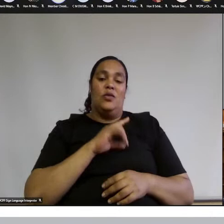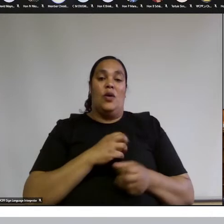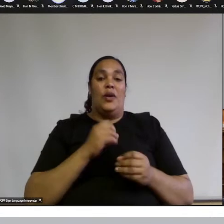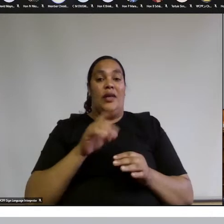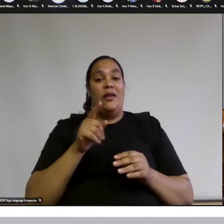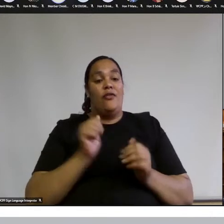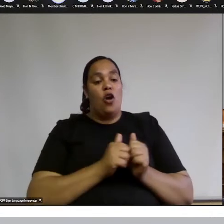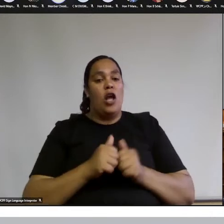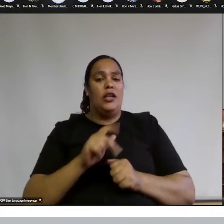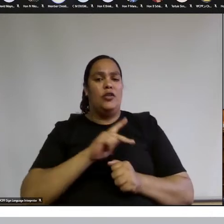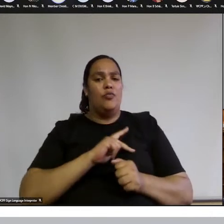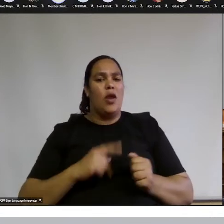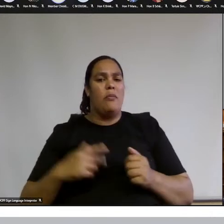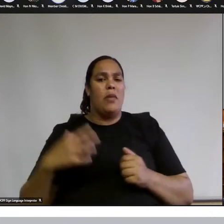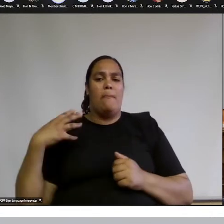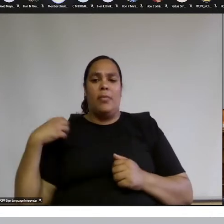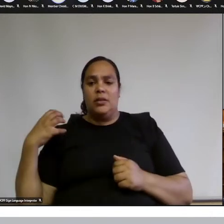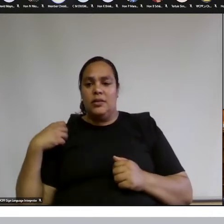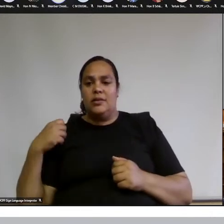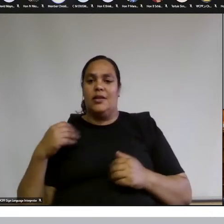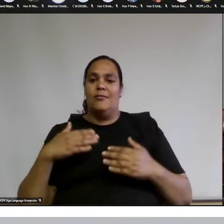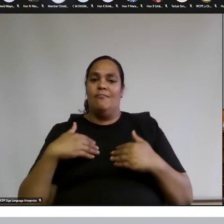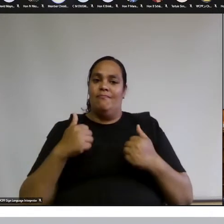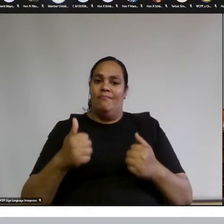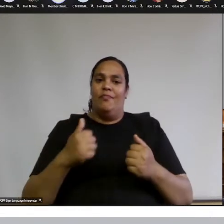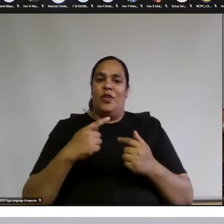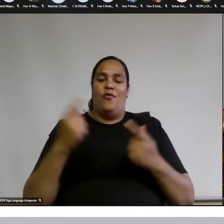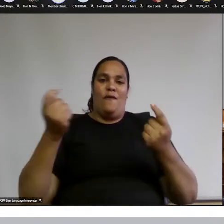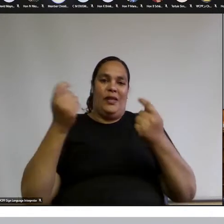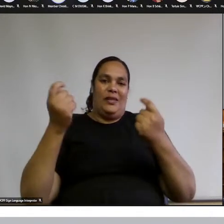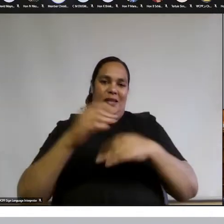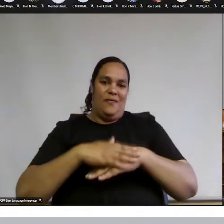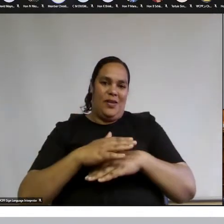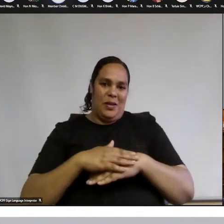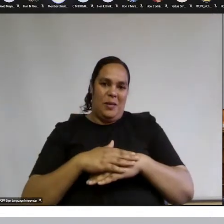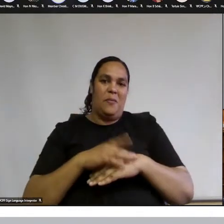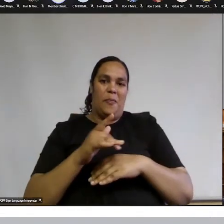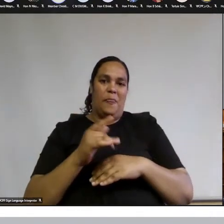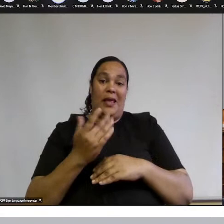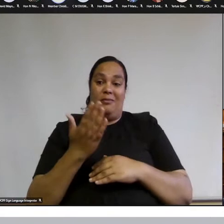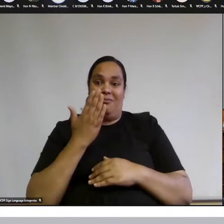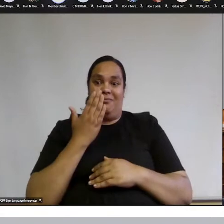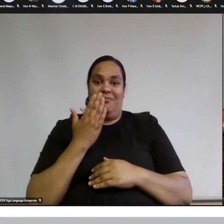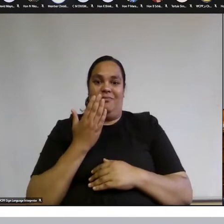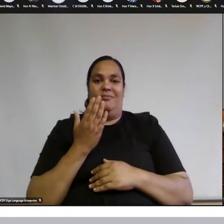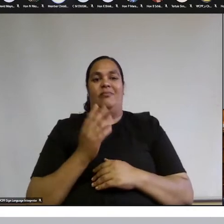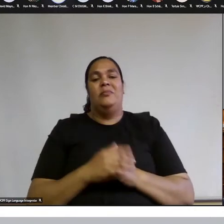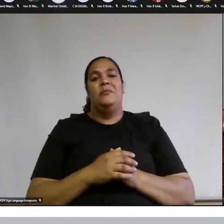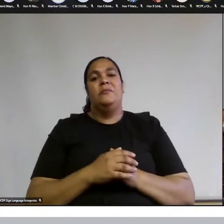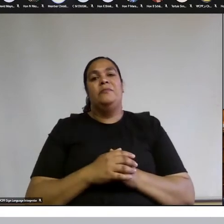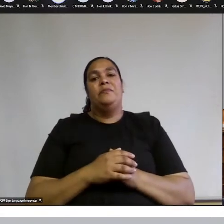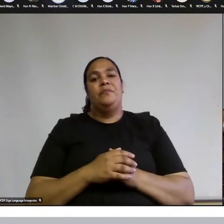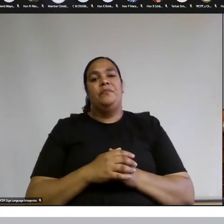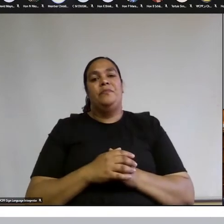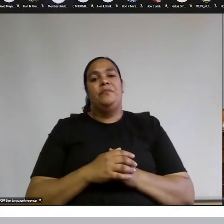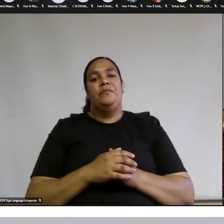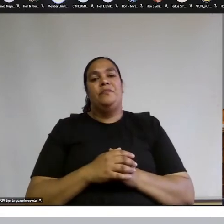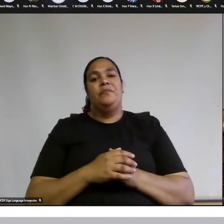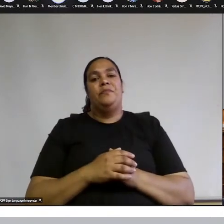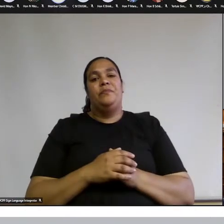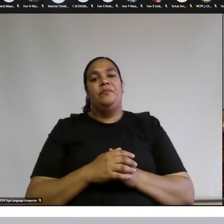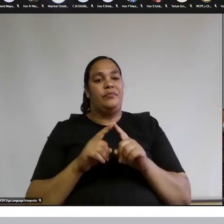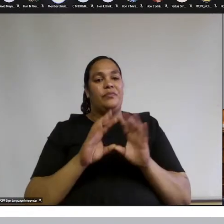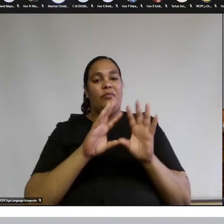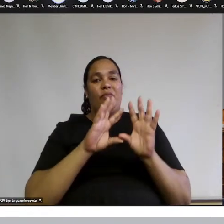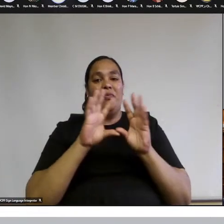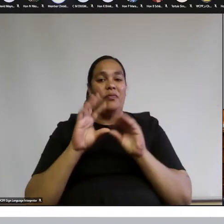Premier, Ministers, well for the festive season that is upon us. The shops with all the